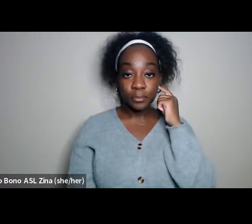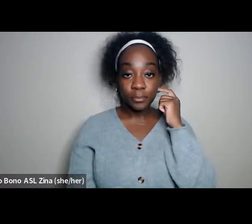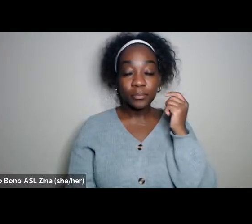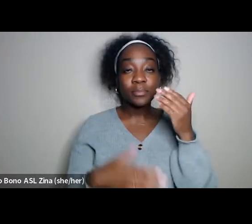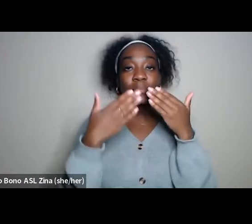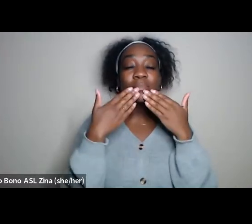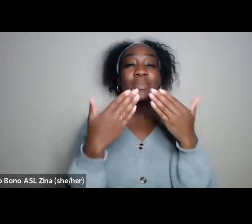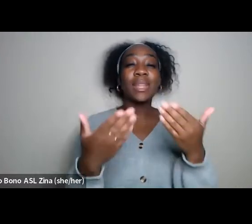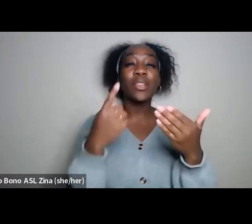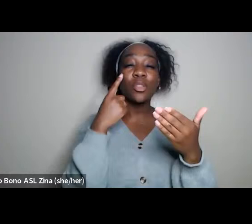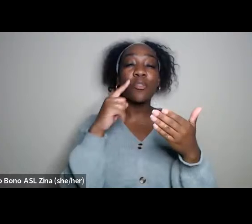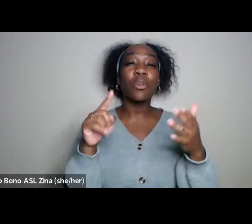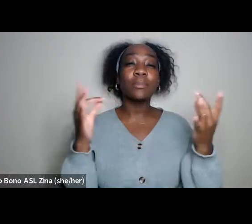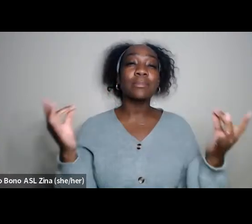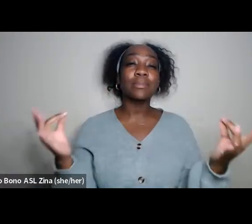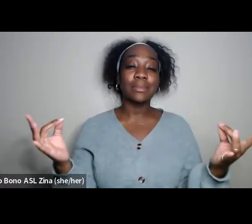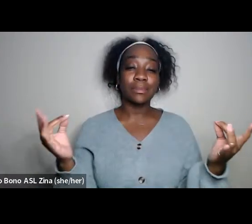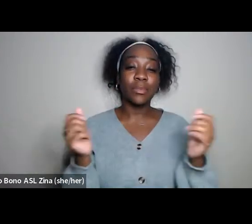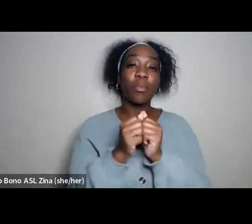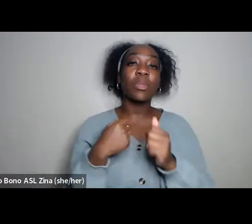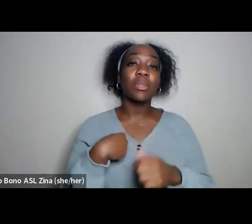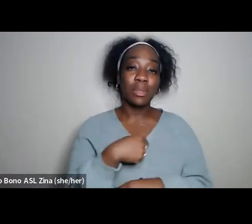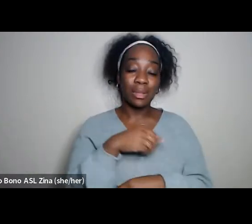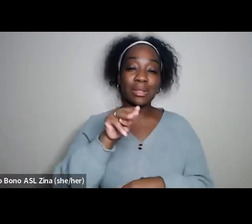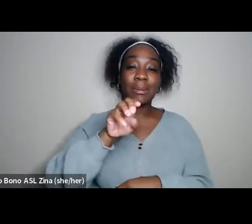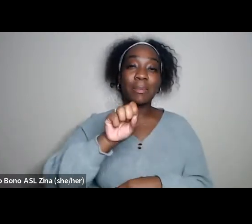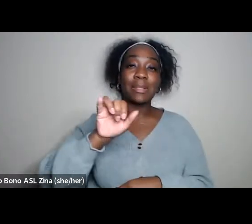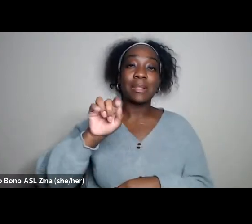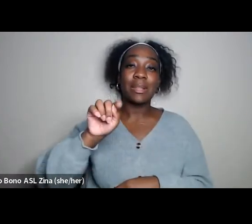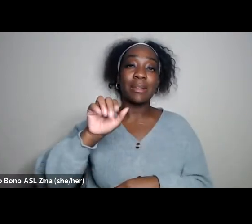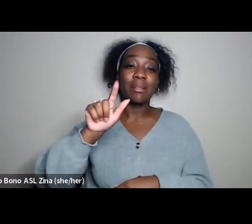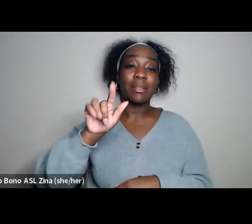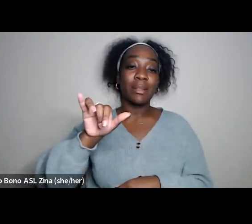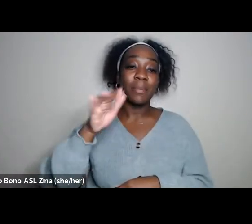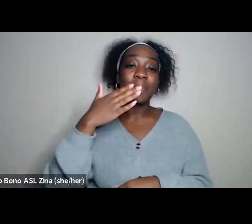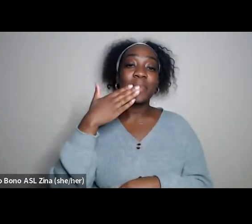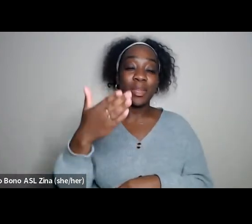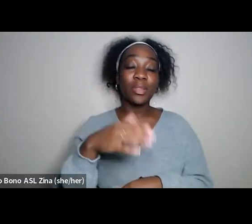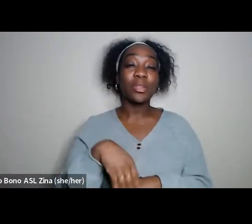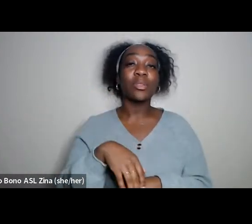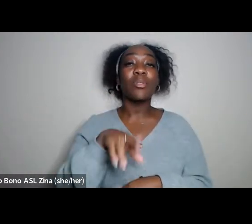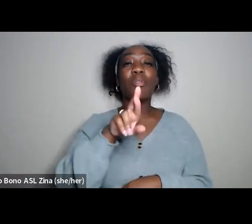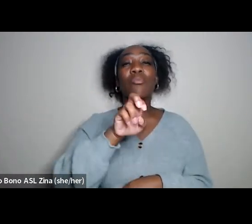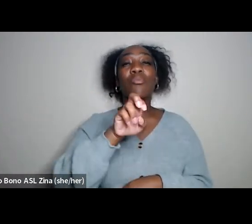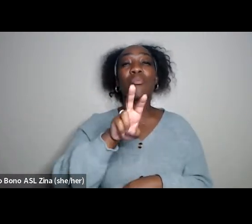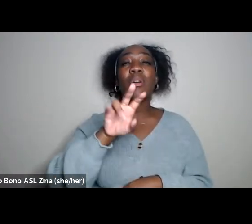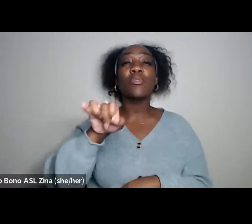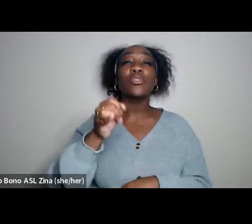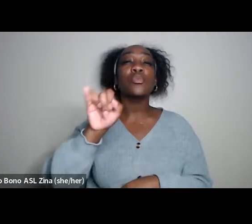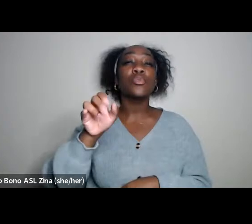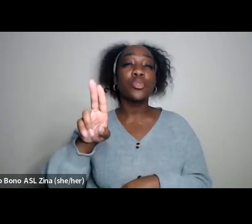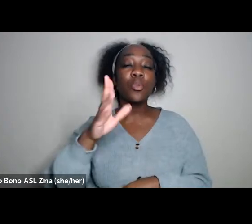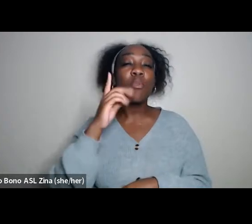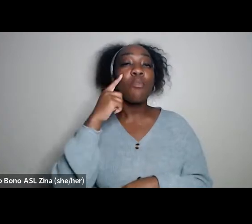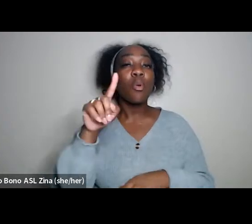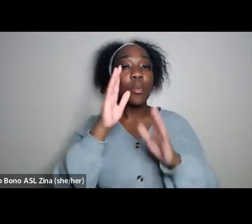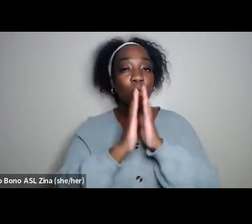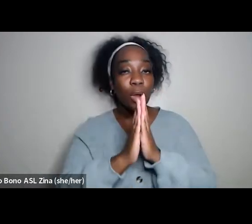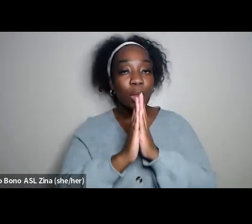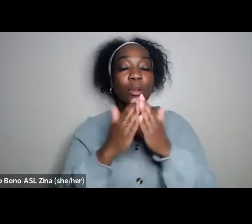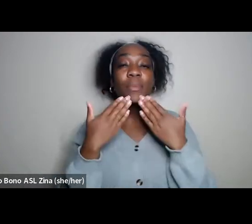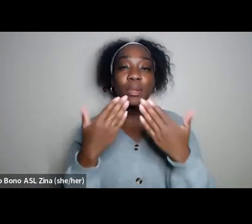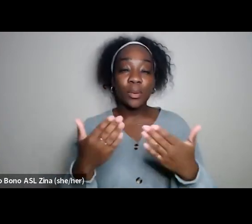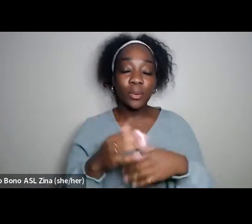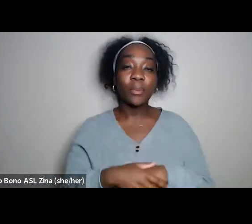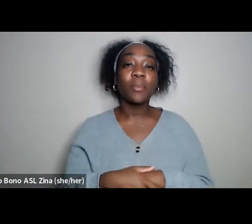Thank you for meditating with us, Miss Italy. Thank you, Reverend Juju, for the prayers.